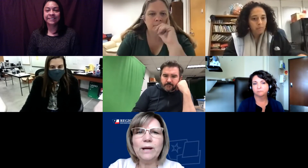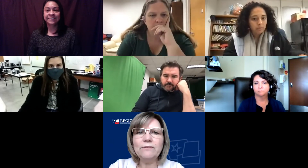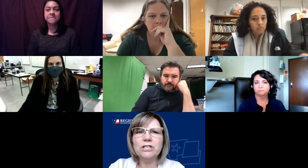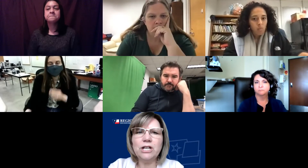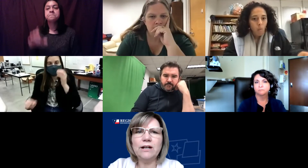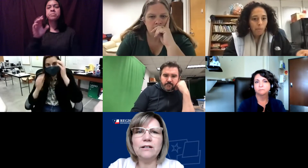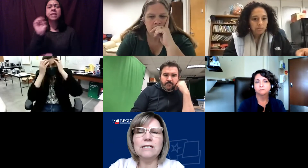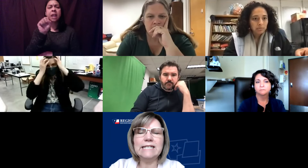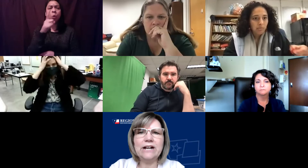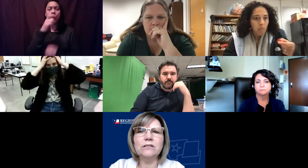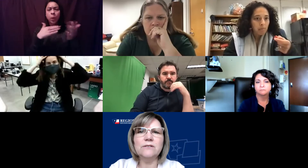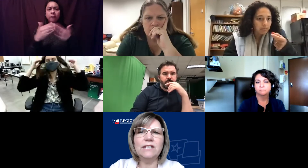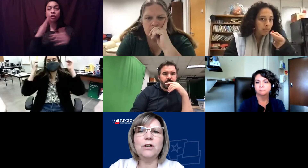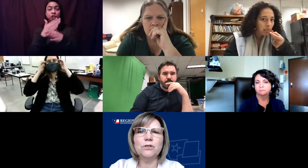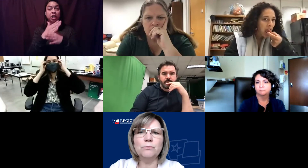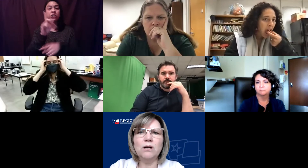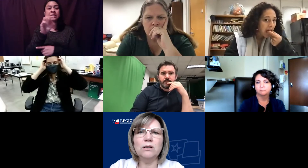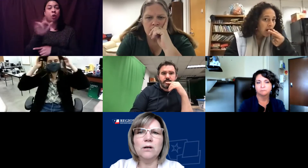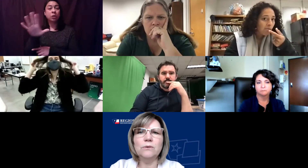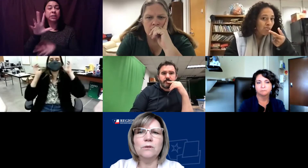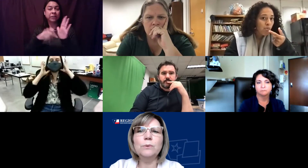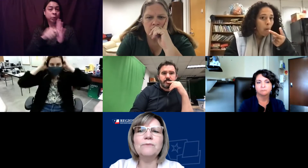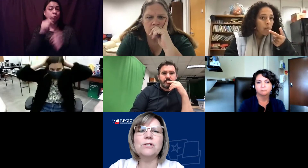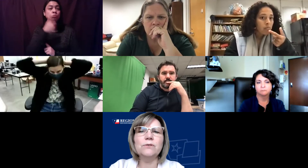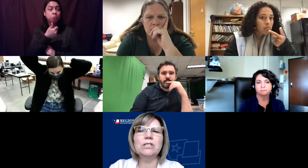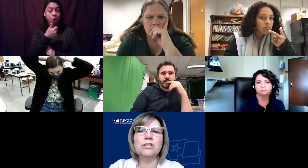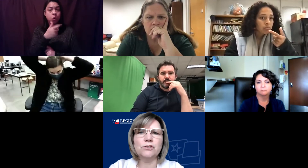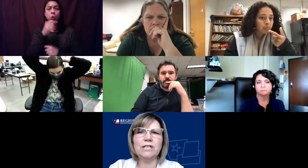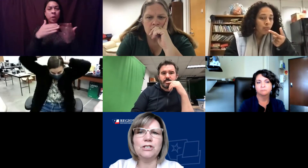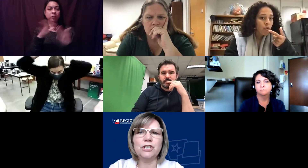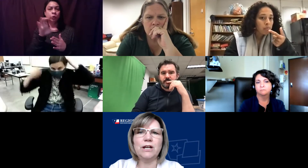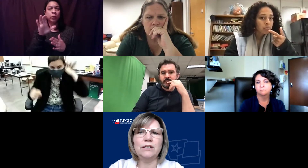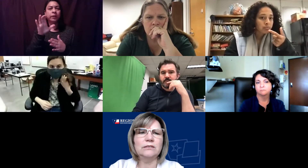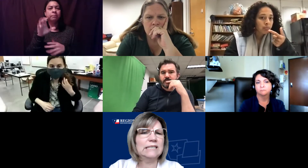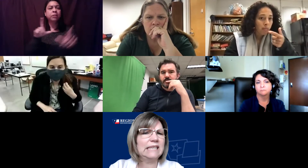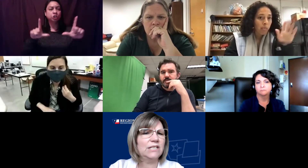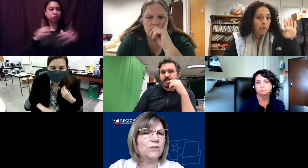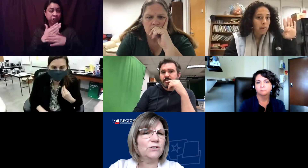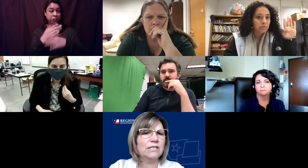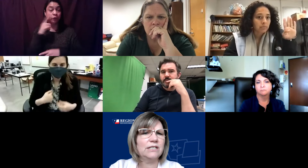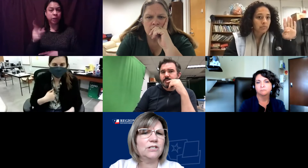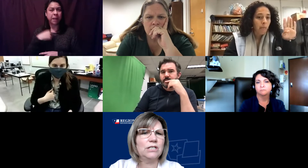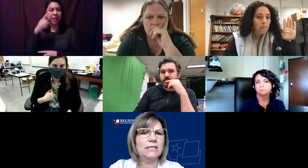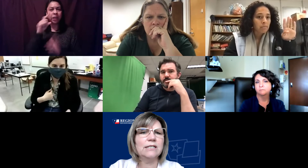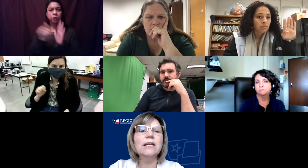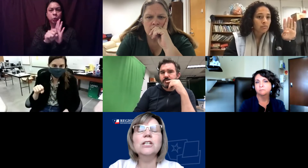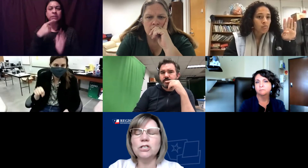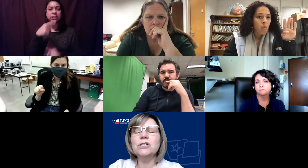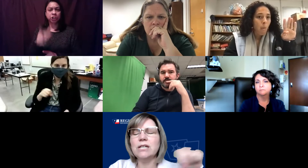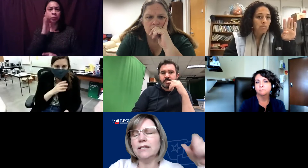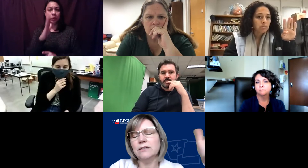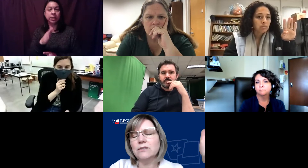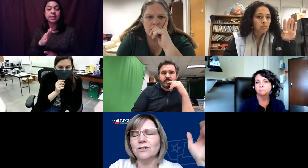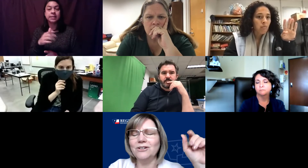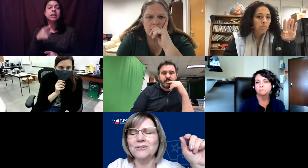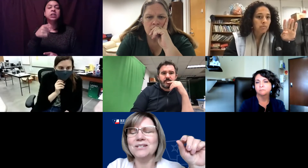Yeah, whoever shares Daryl's video tomorrow, whoever's doing the screen share, and I think Sonia said she is, she'll